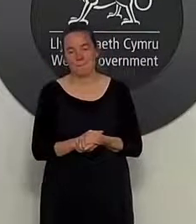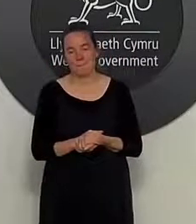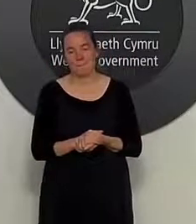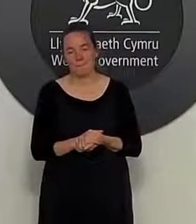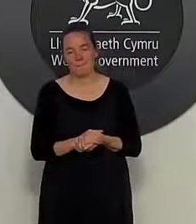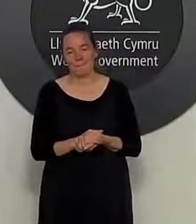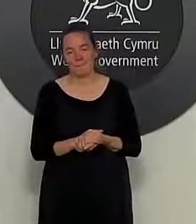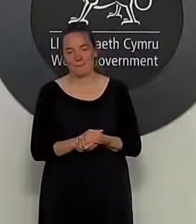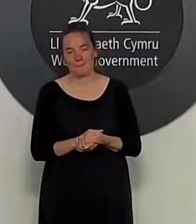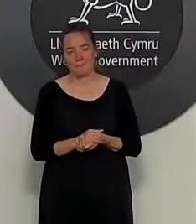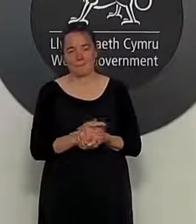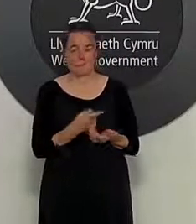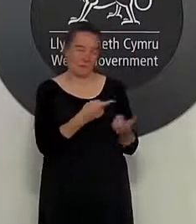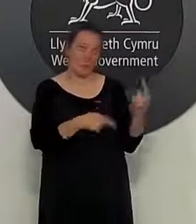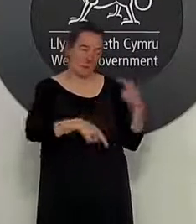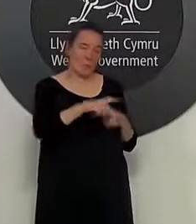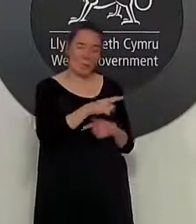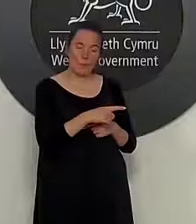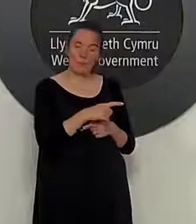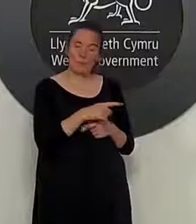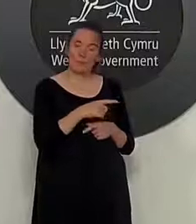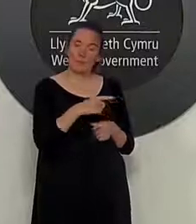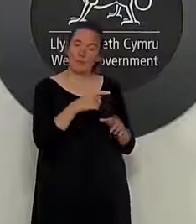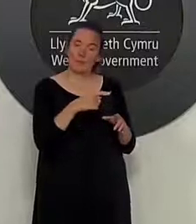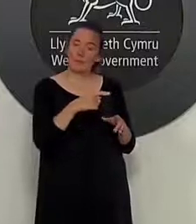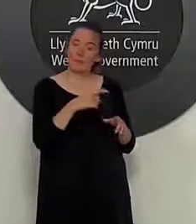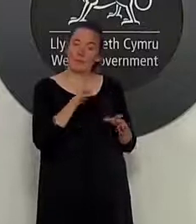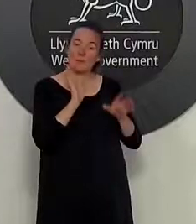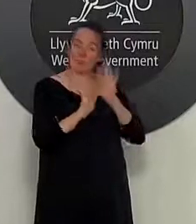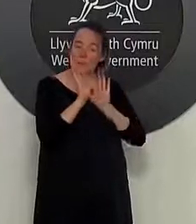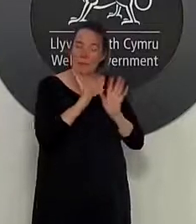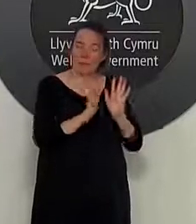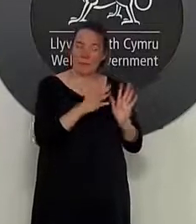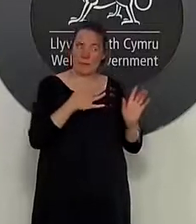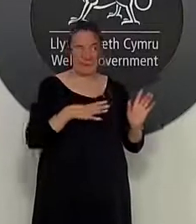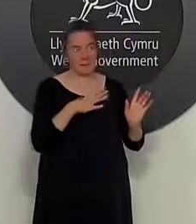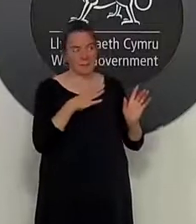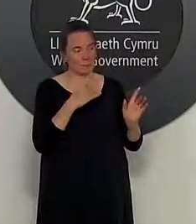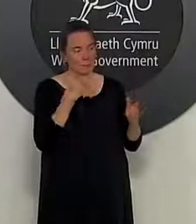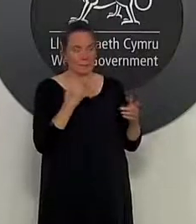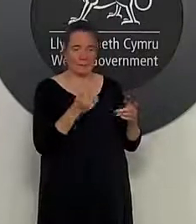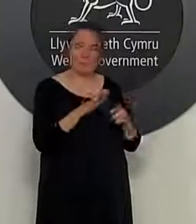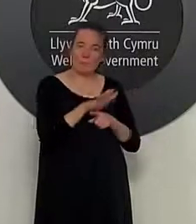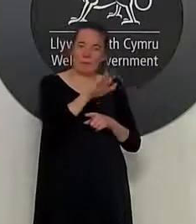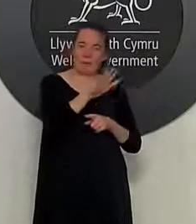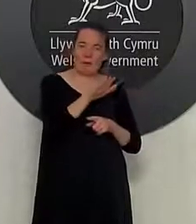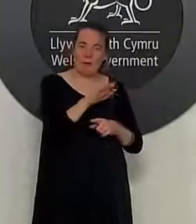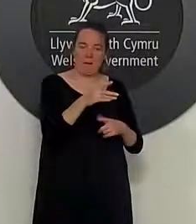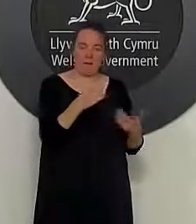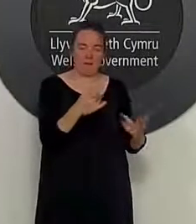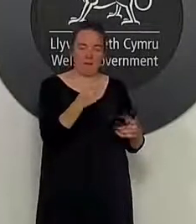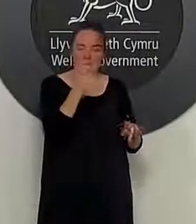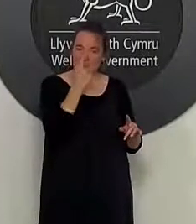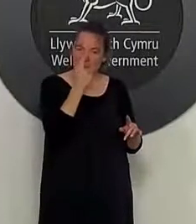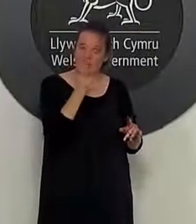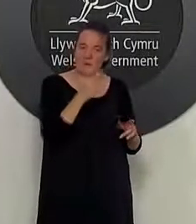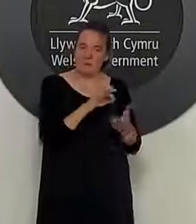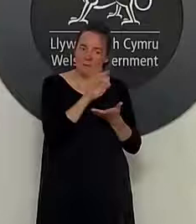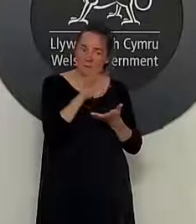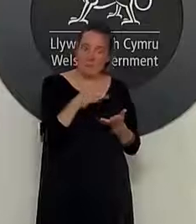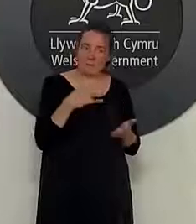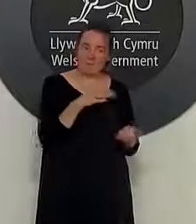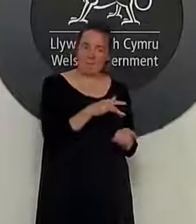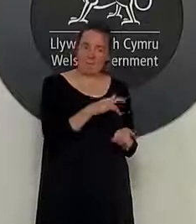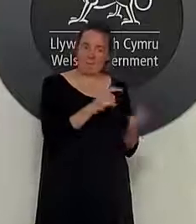future for its young people, because its young people can't afford to live there anymore. Hello,